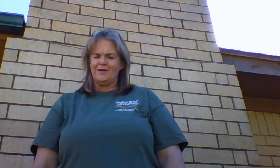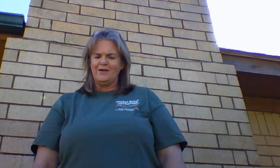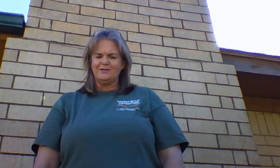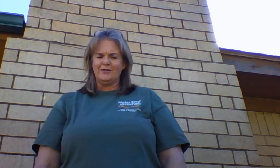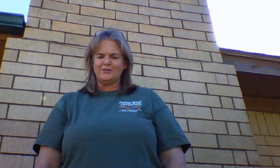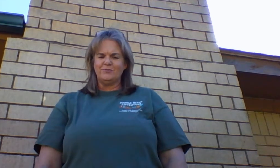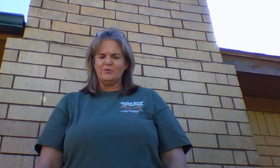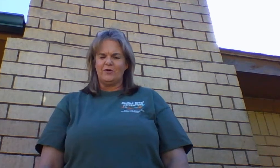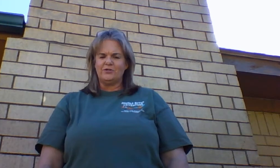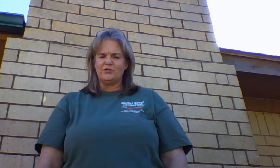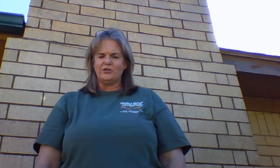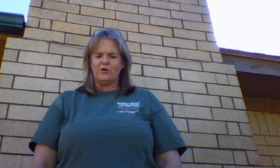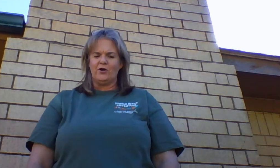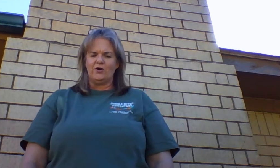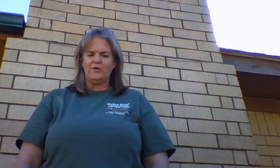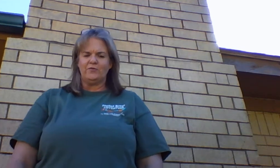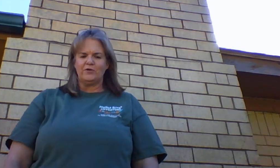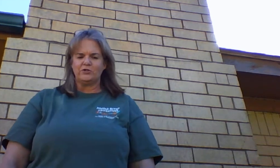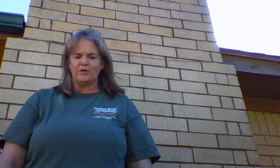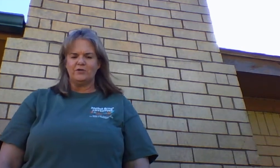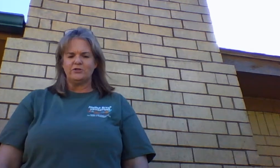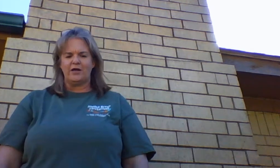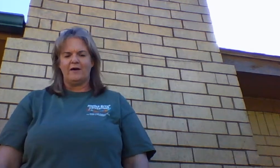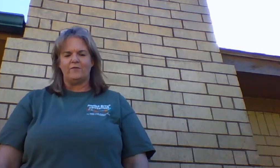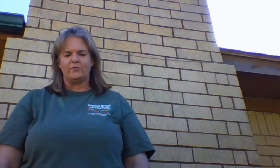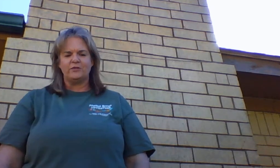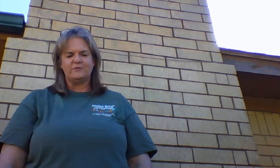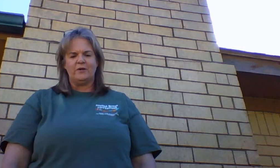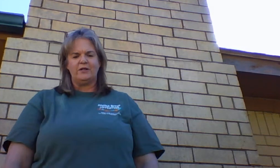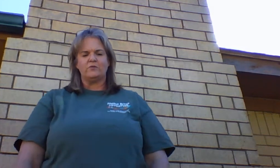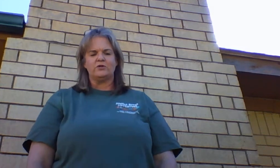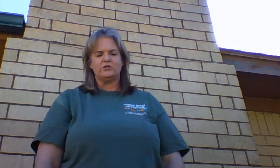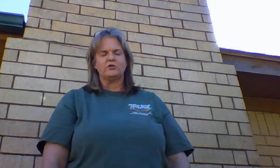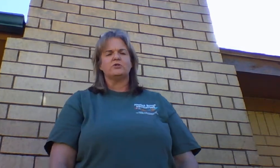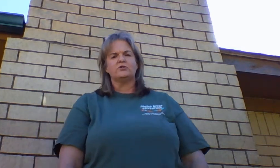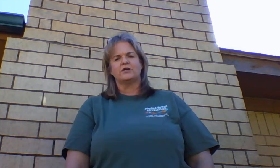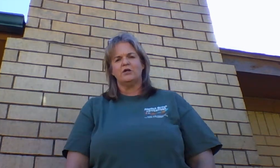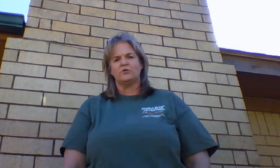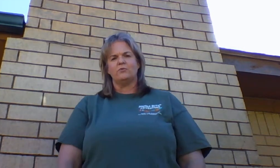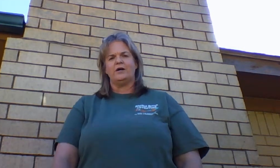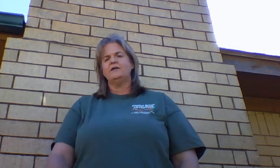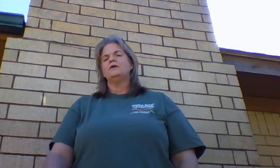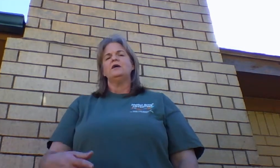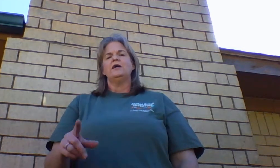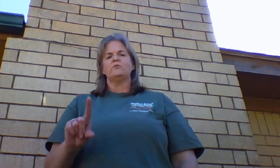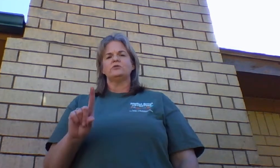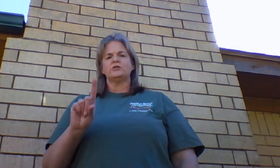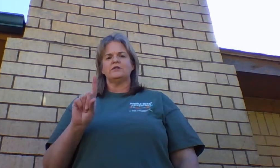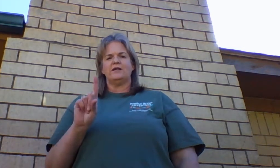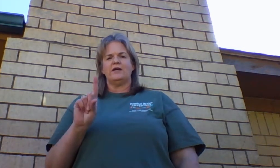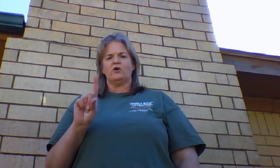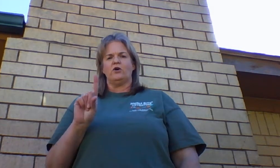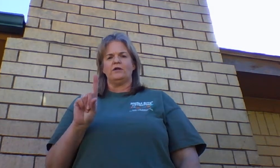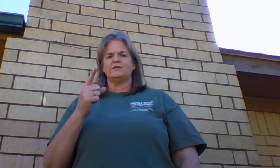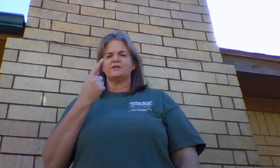So let's move on to our first graders. They have 3 spelling words. They're going to do the color red, And we're just going to take our index finger